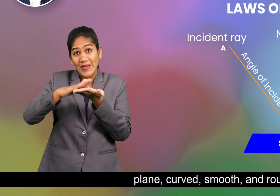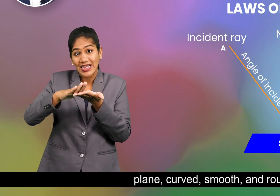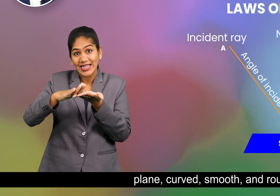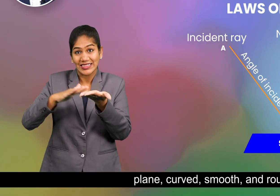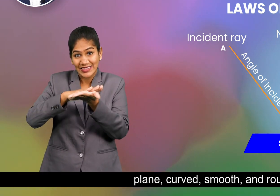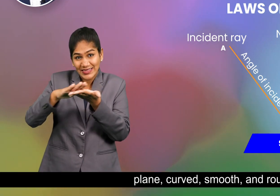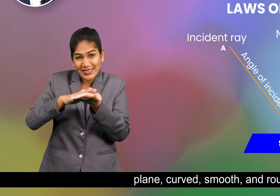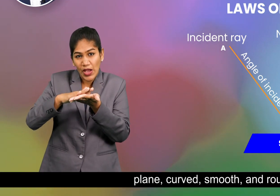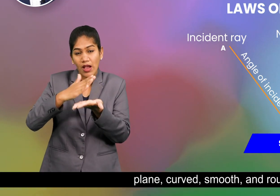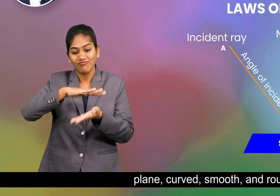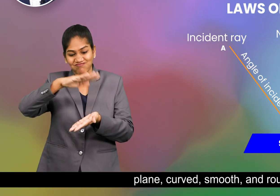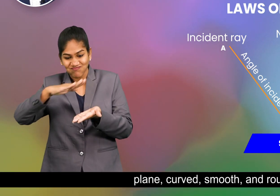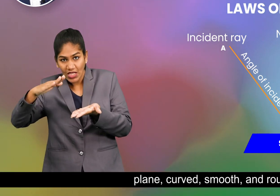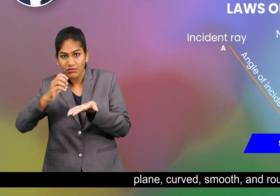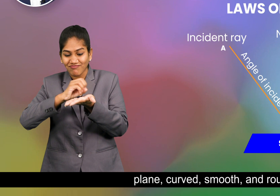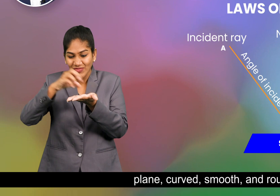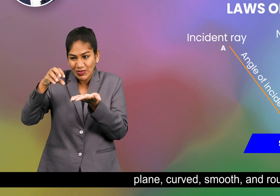smooth, and rough.